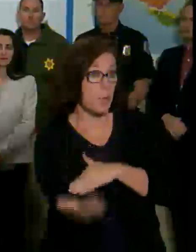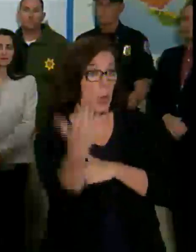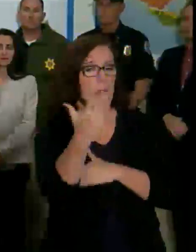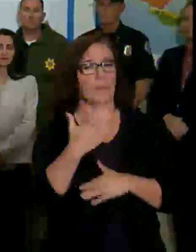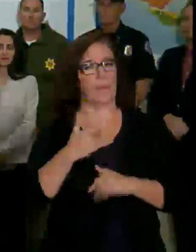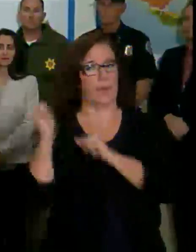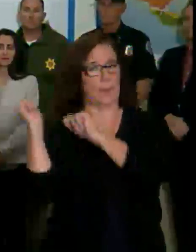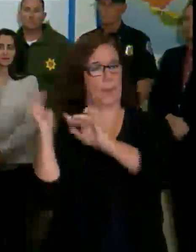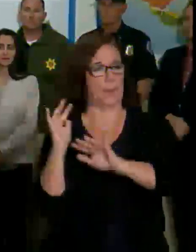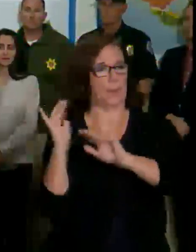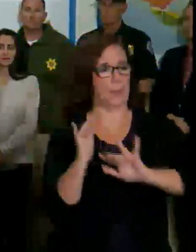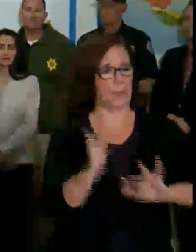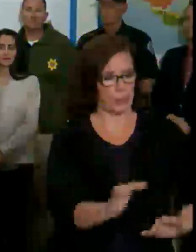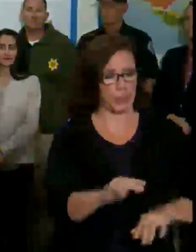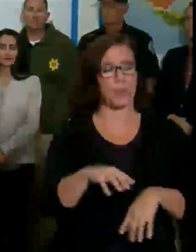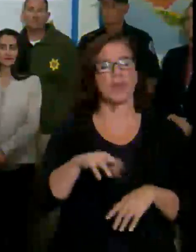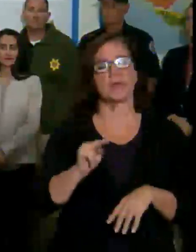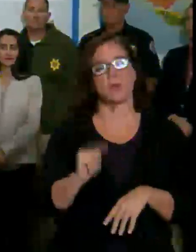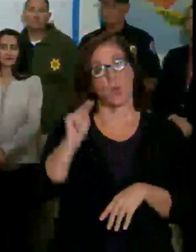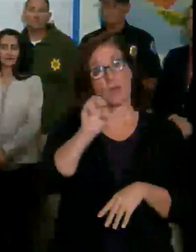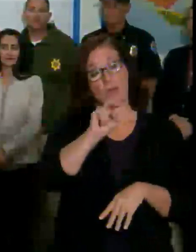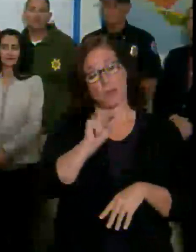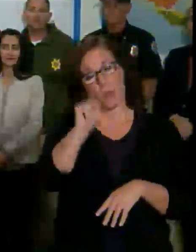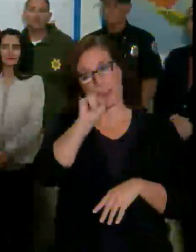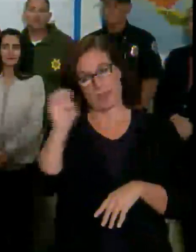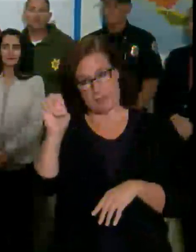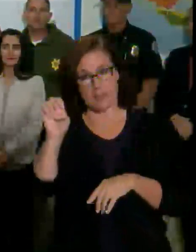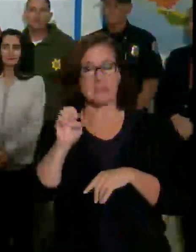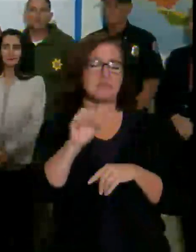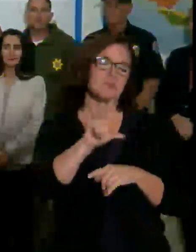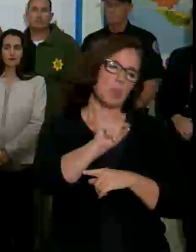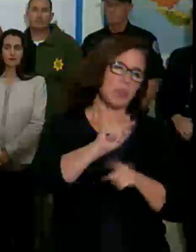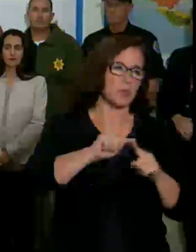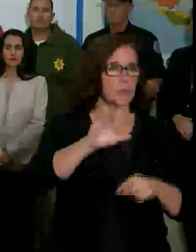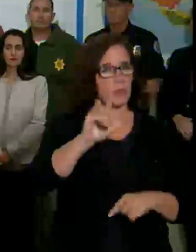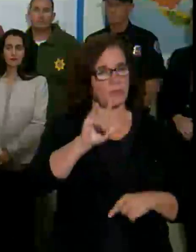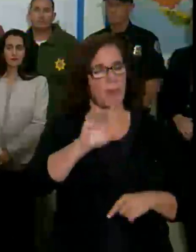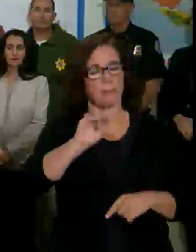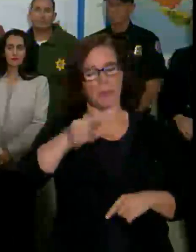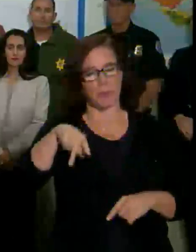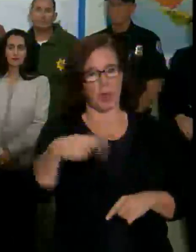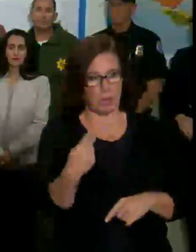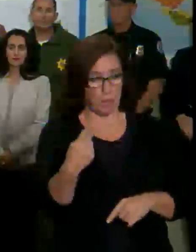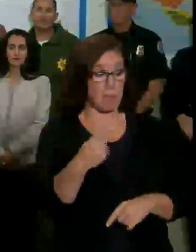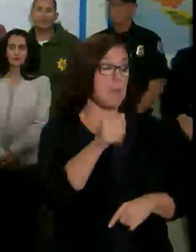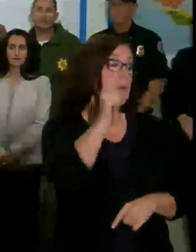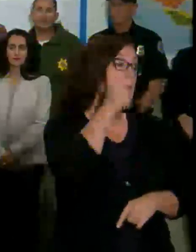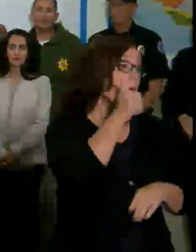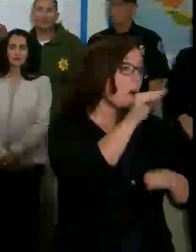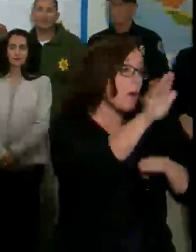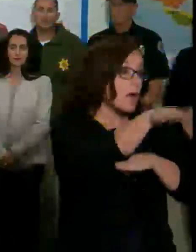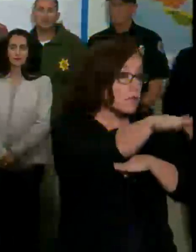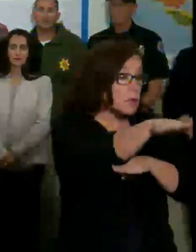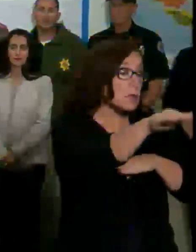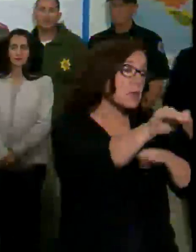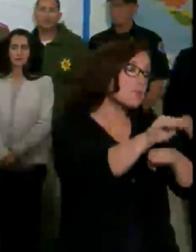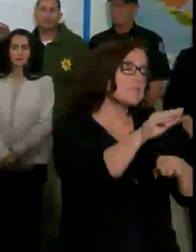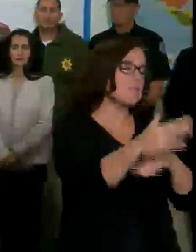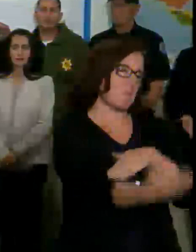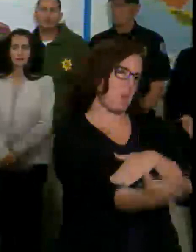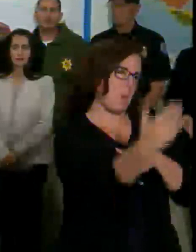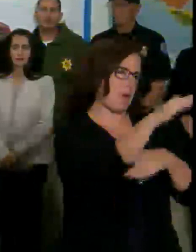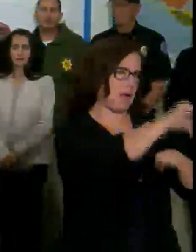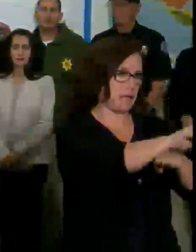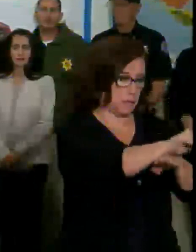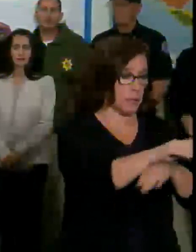generally gusting around 20 to 25 miles per hour in the windier spots. But then by late tomorrow morning, tomorrow afternoon, those winds will shift around to